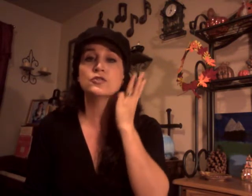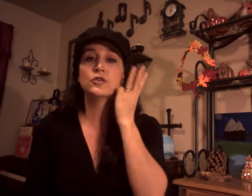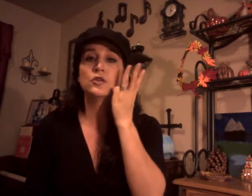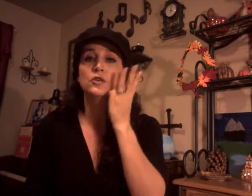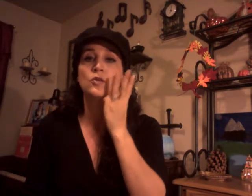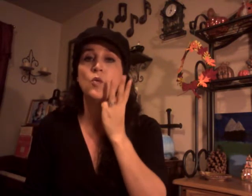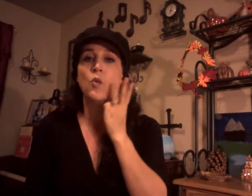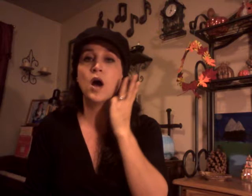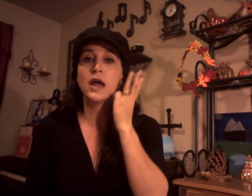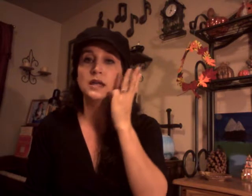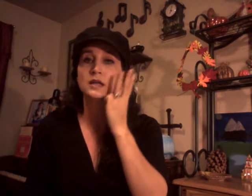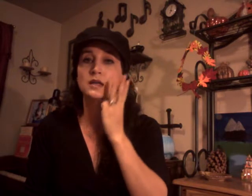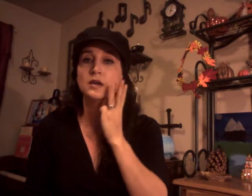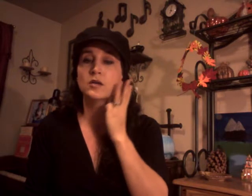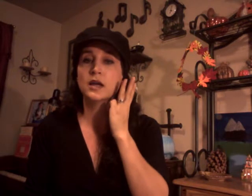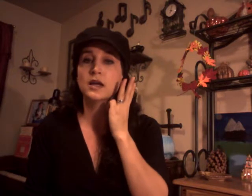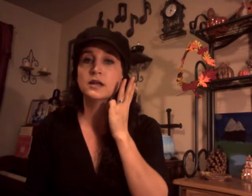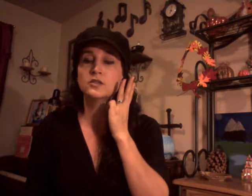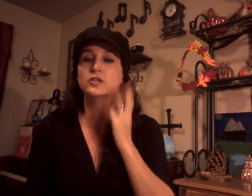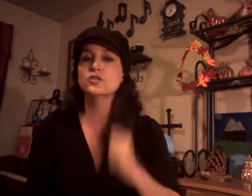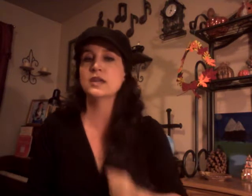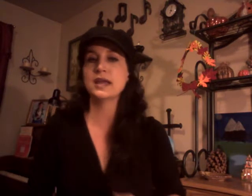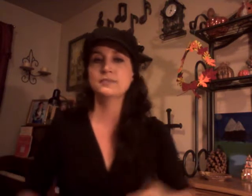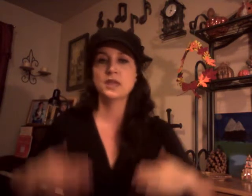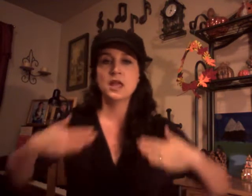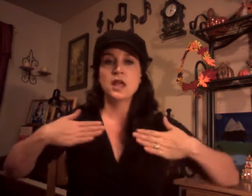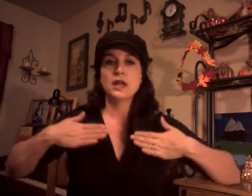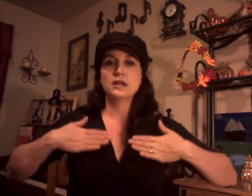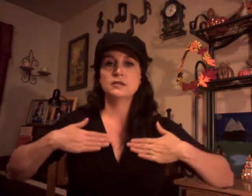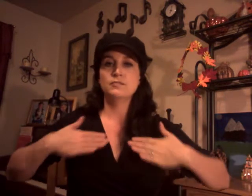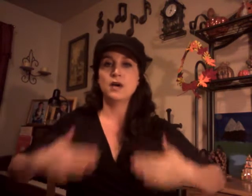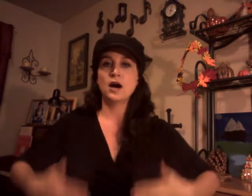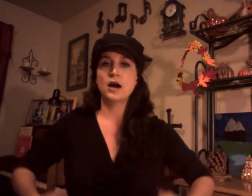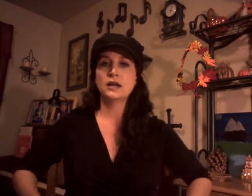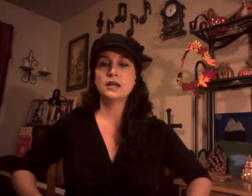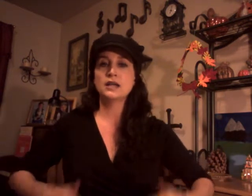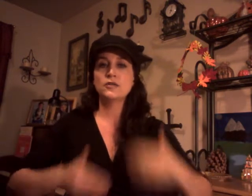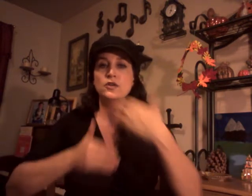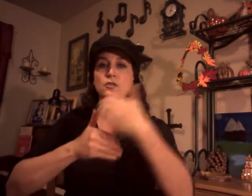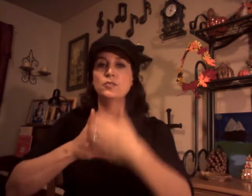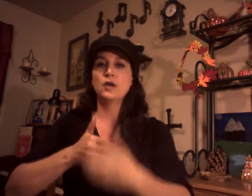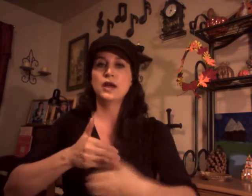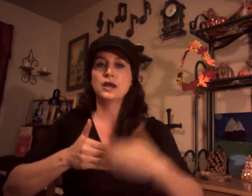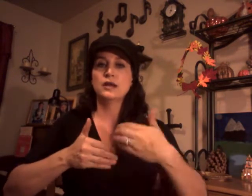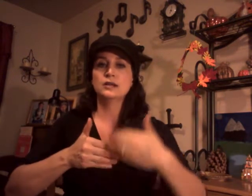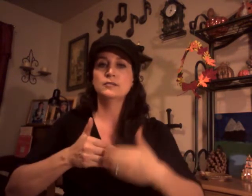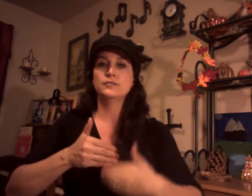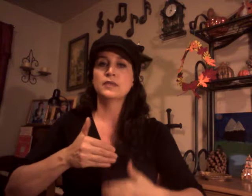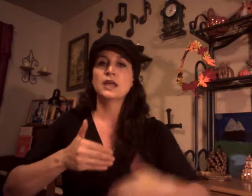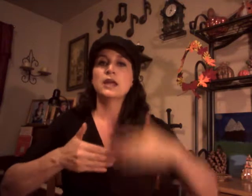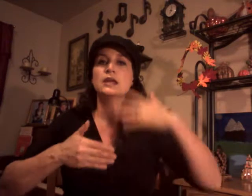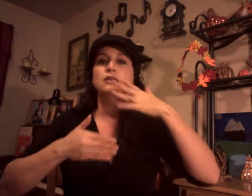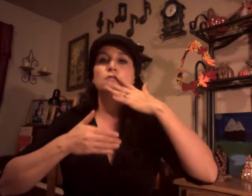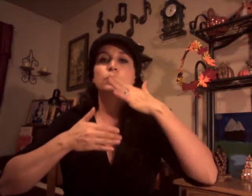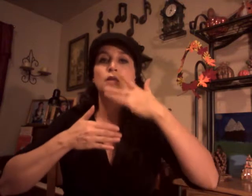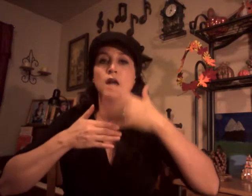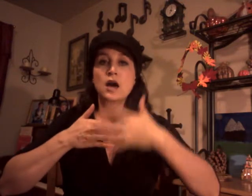circle. Wine. Okay, so let's do that again. His body, the bread. His